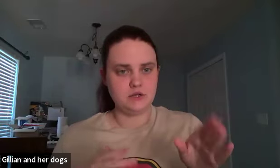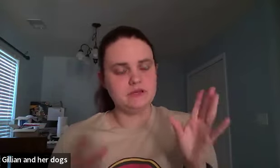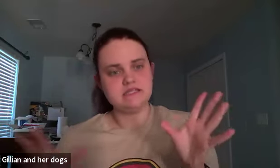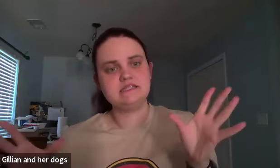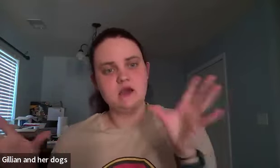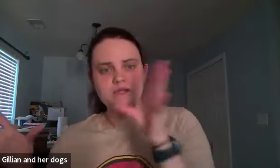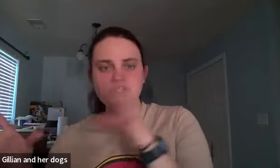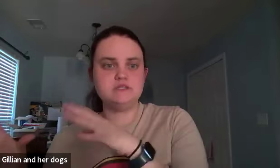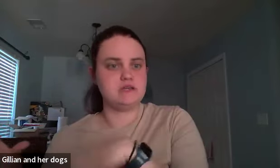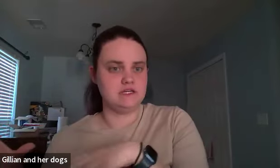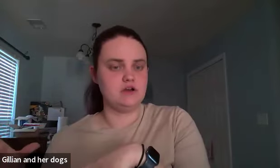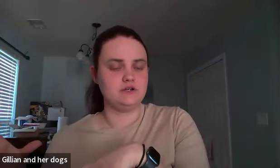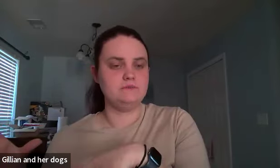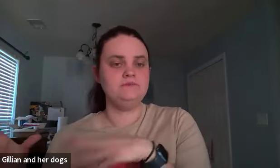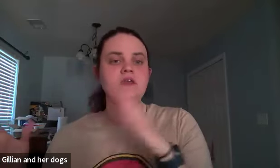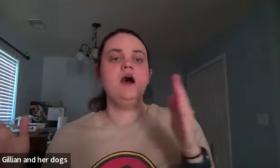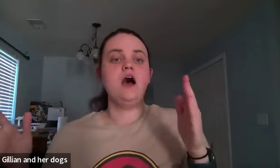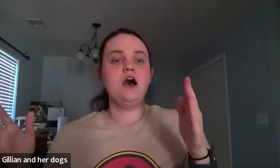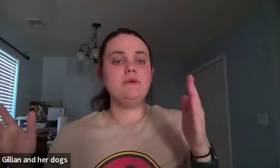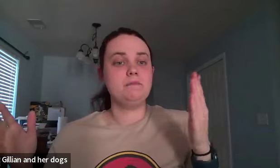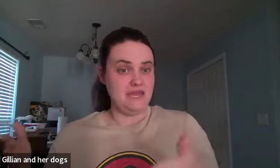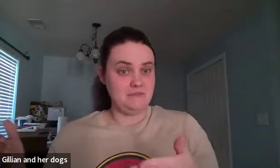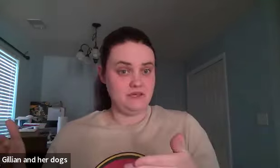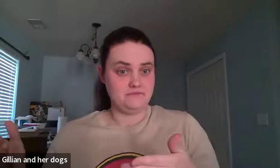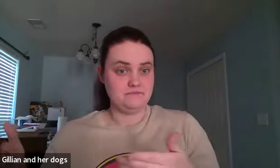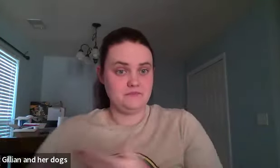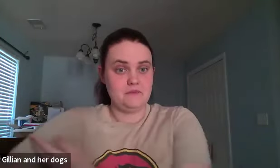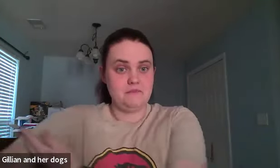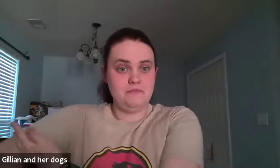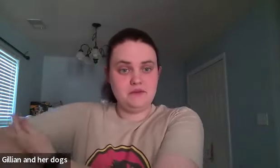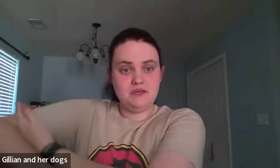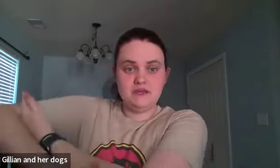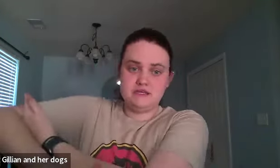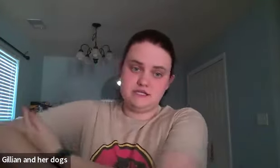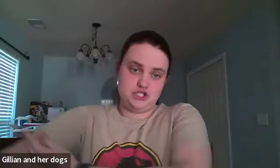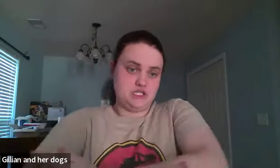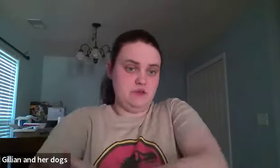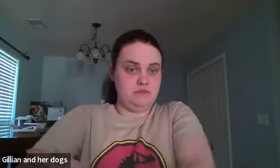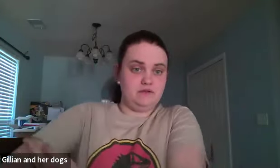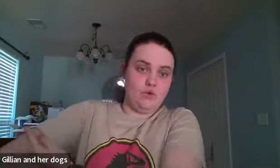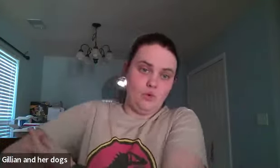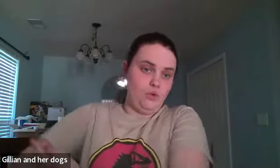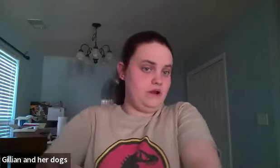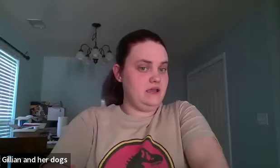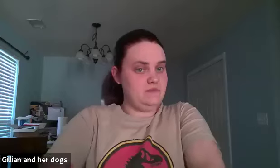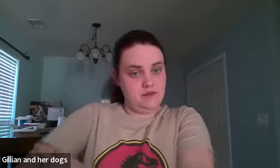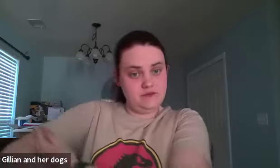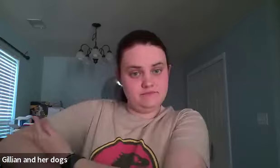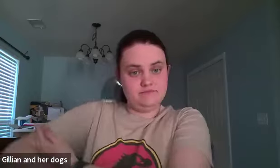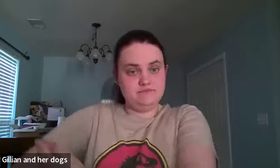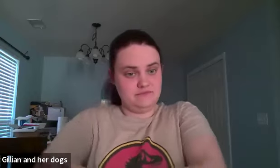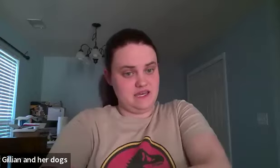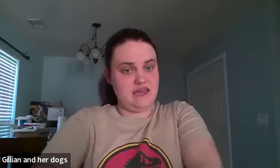here because it's how we do son and daughter. Baby. Baby is just baby, holding a baby.